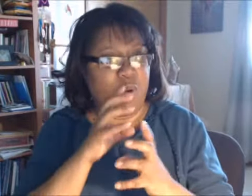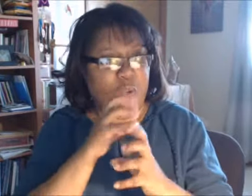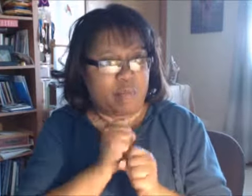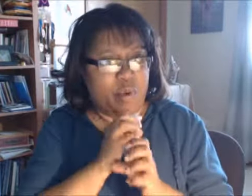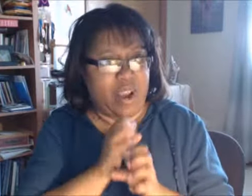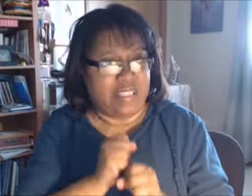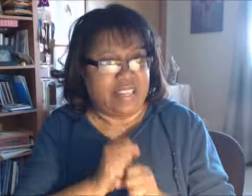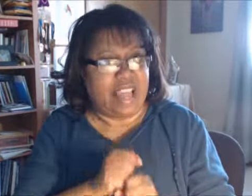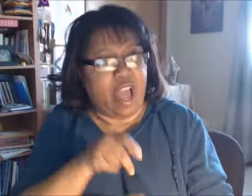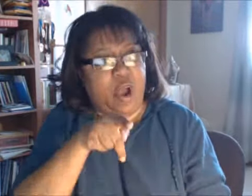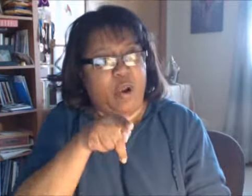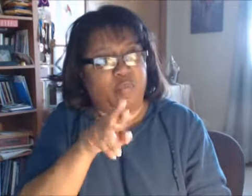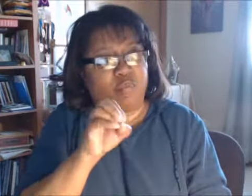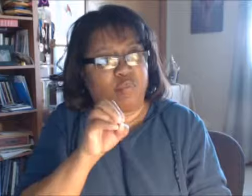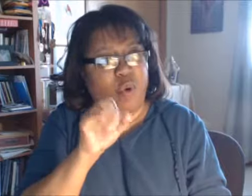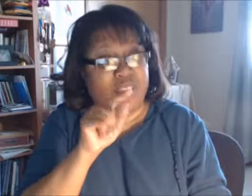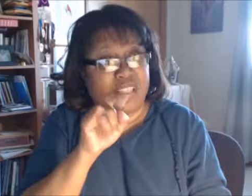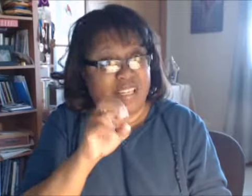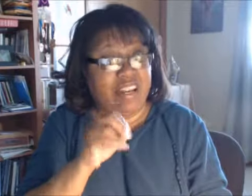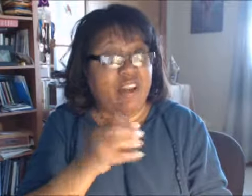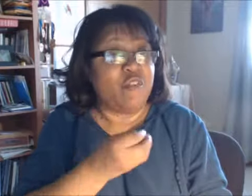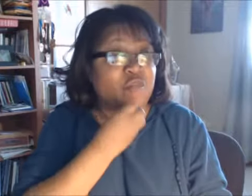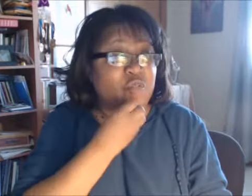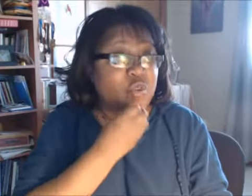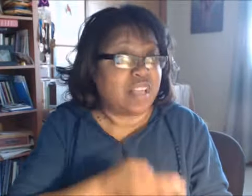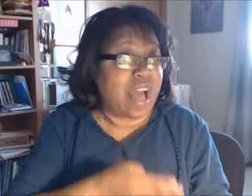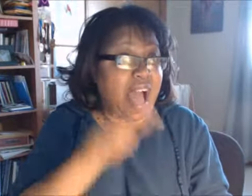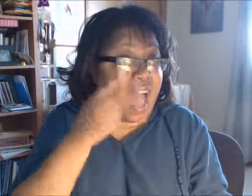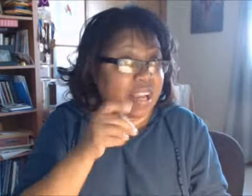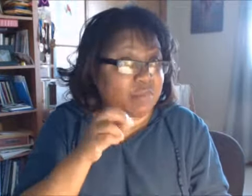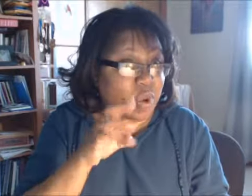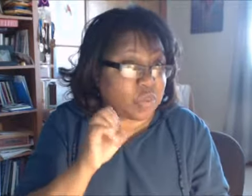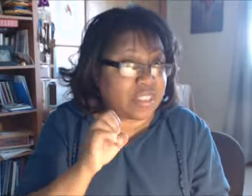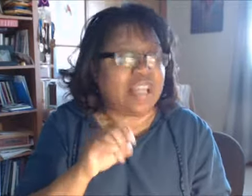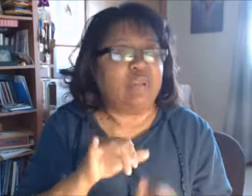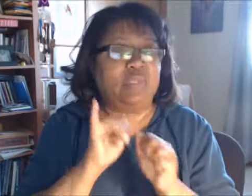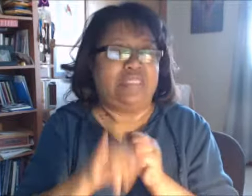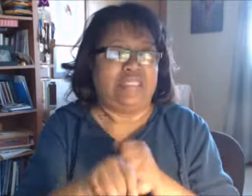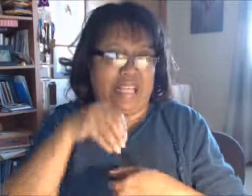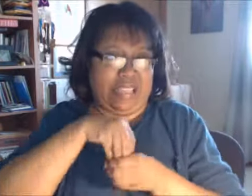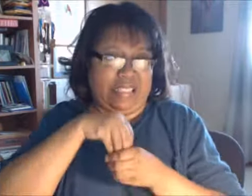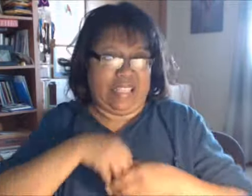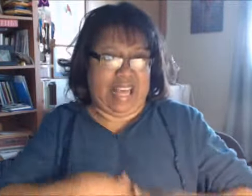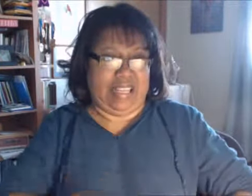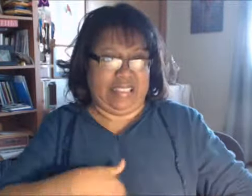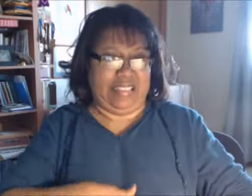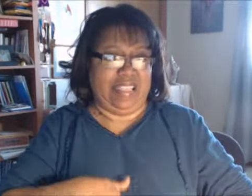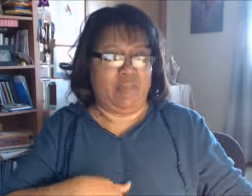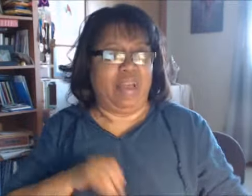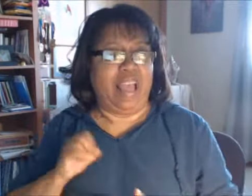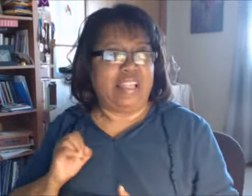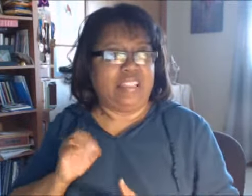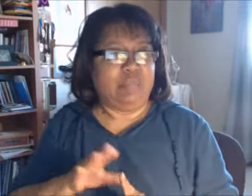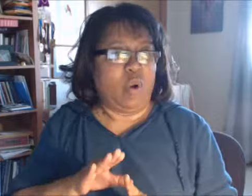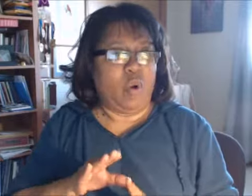proteins. Foods that are higher in protein concentration will remain in your stomach exposed to gastric juice for longer periods of